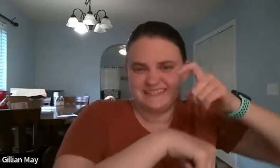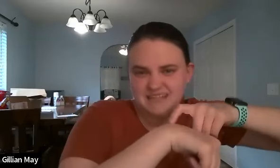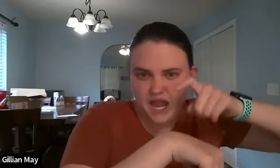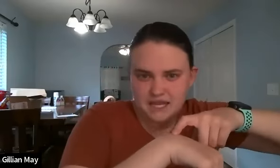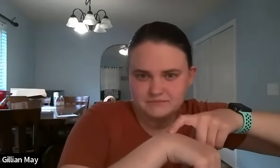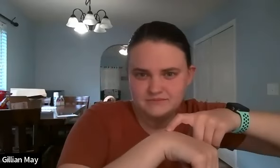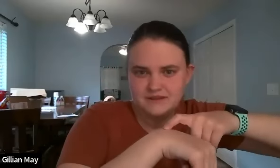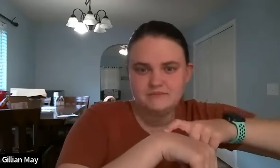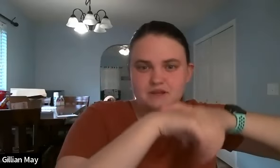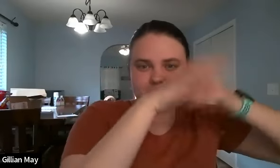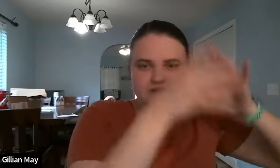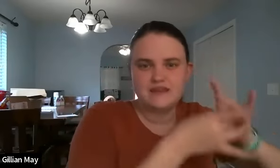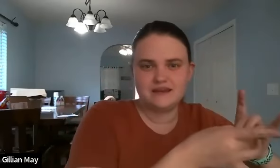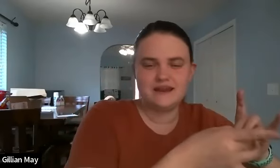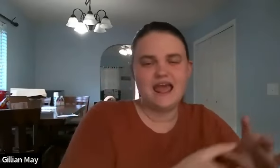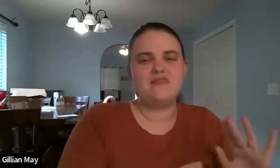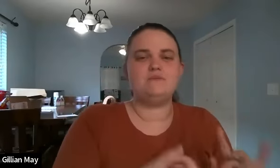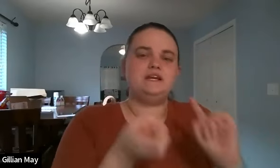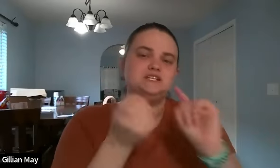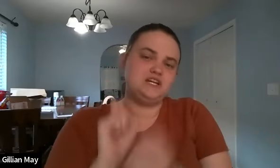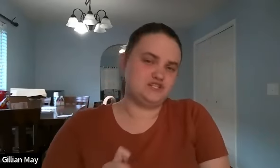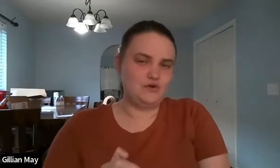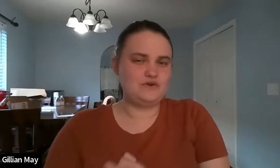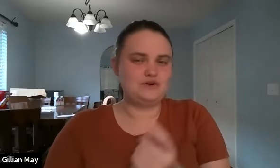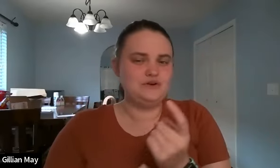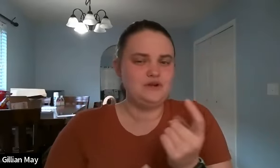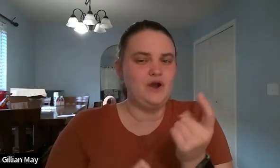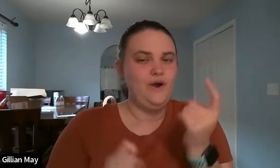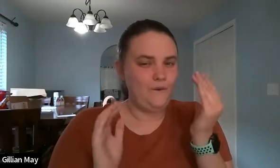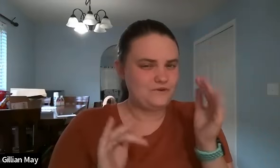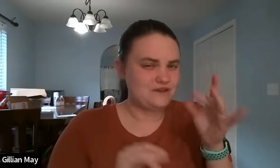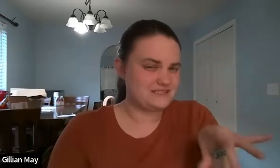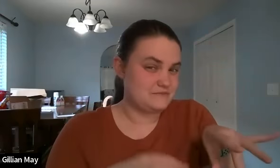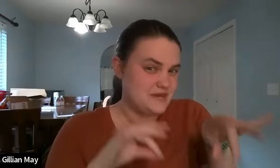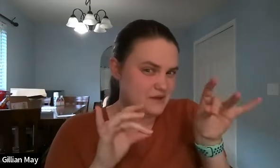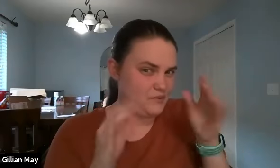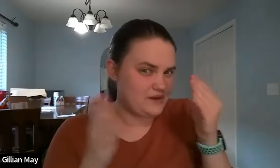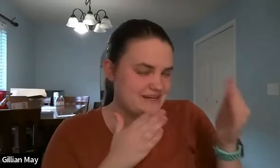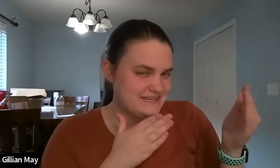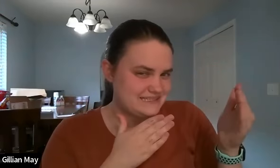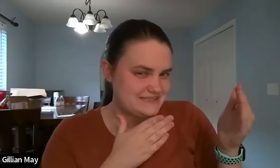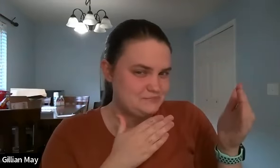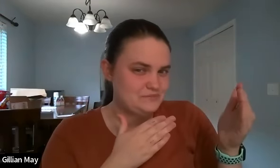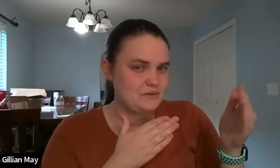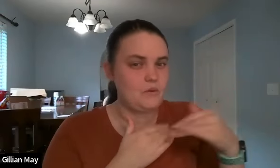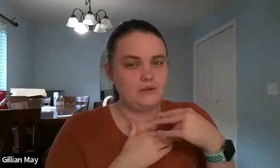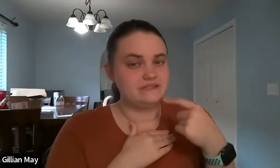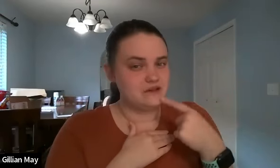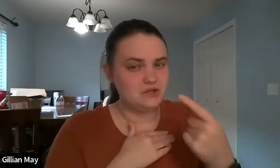it's time going to be related. And then when it changes over, hopefully you guys can pick up on what it is, or I will tell you and